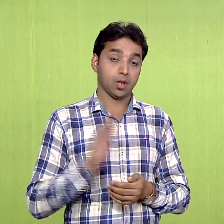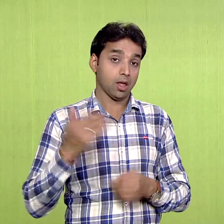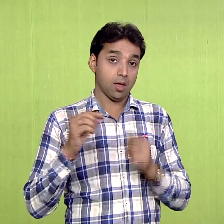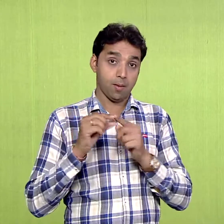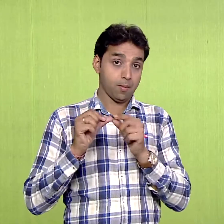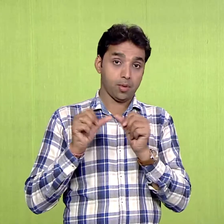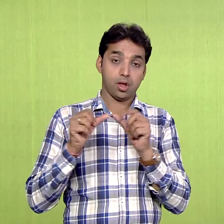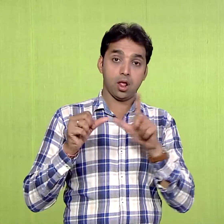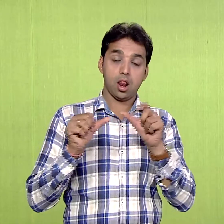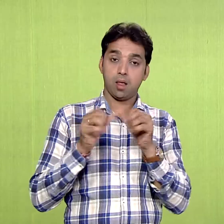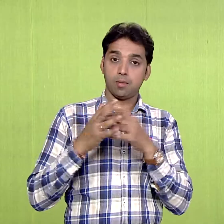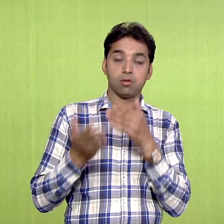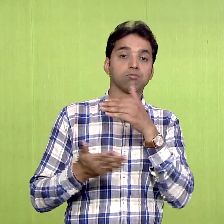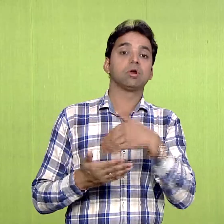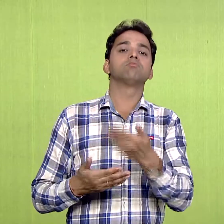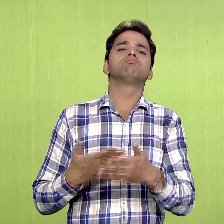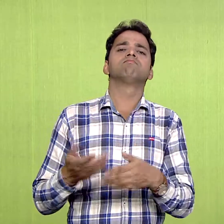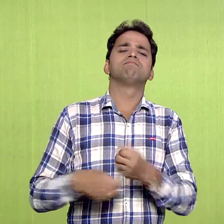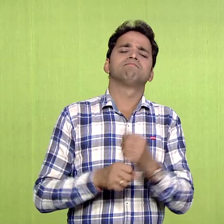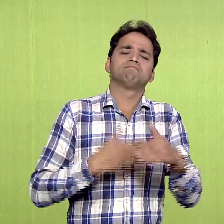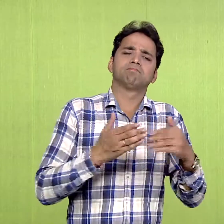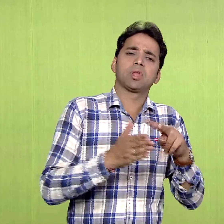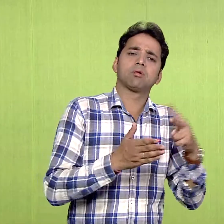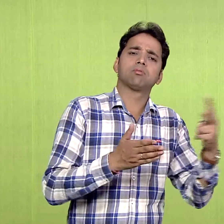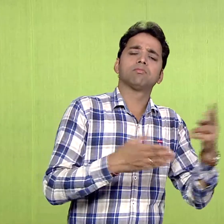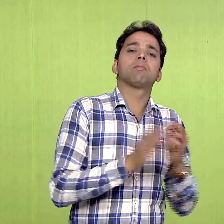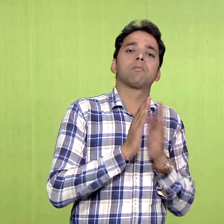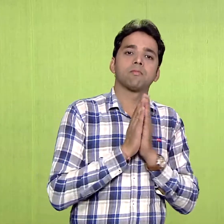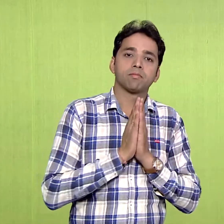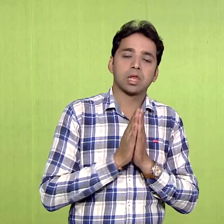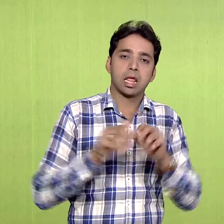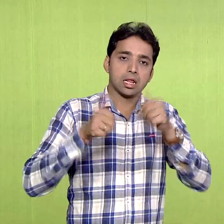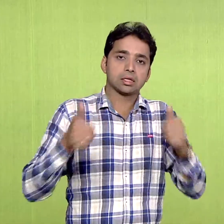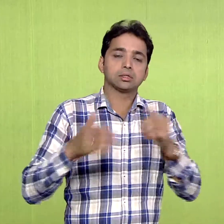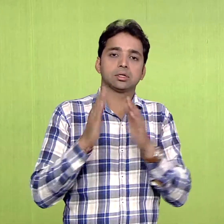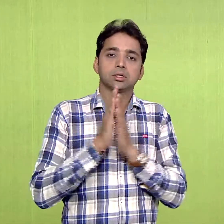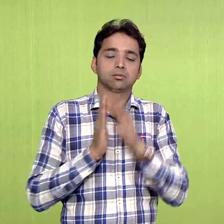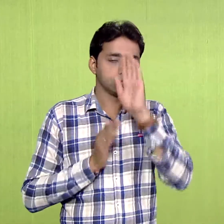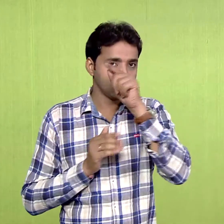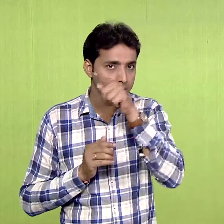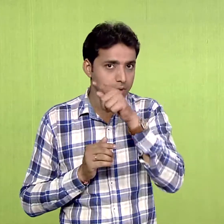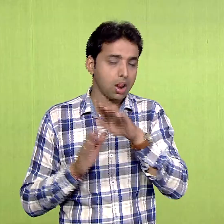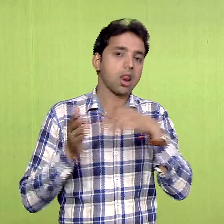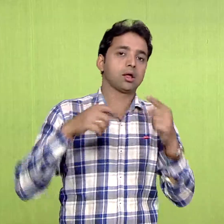Pallavas also built other structural temples like Kailashnath temple